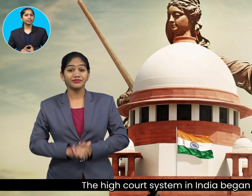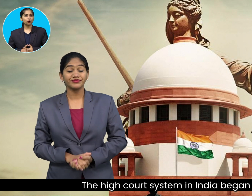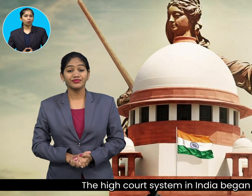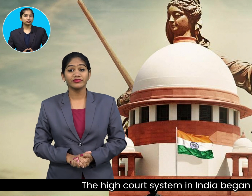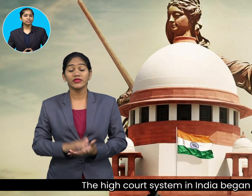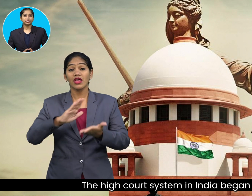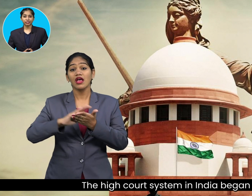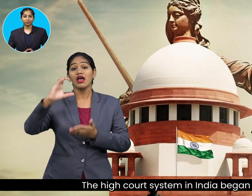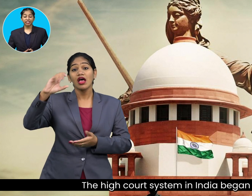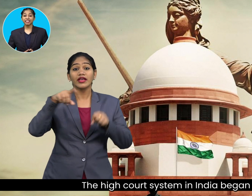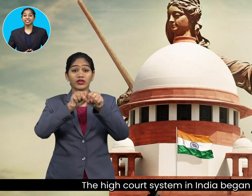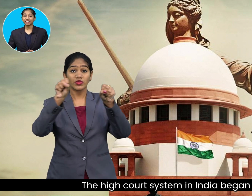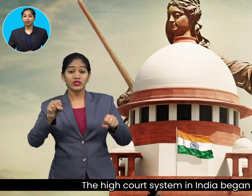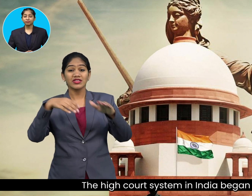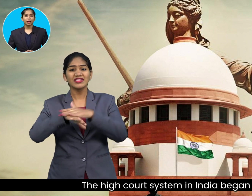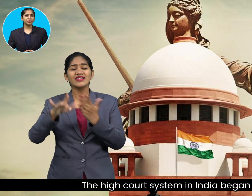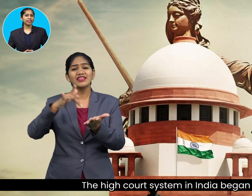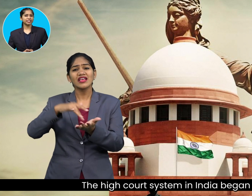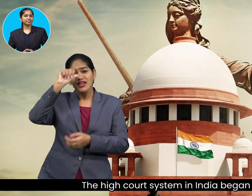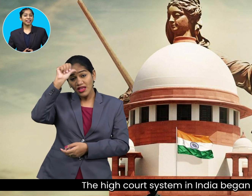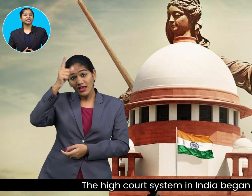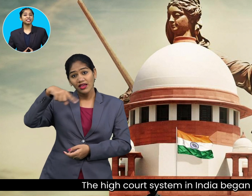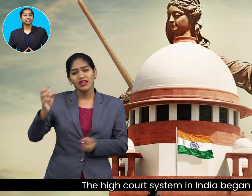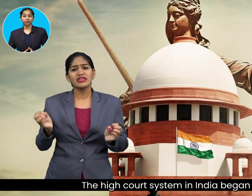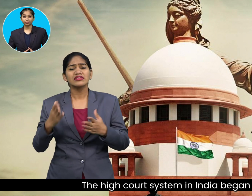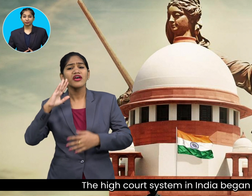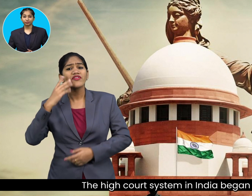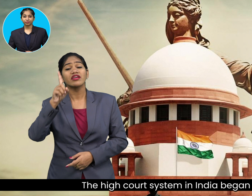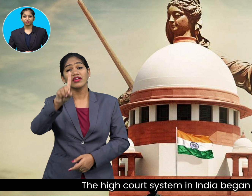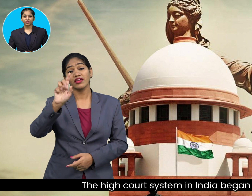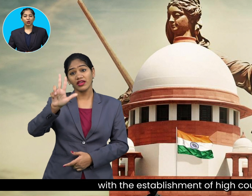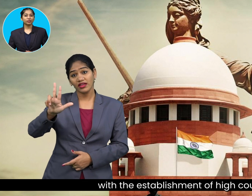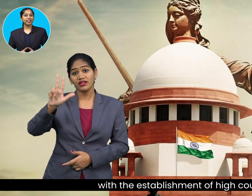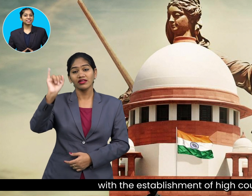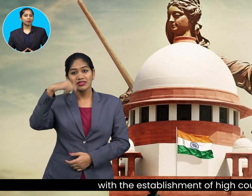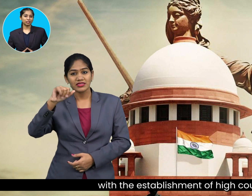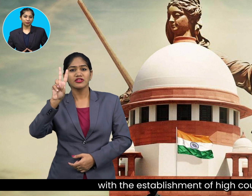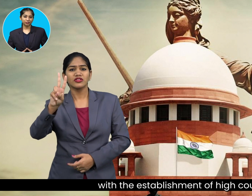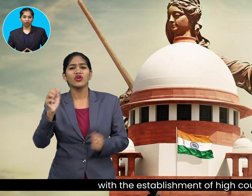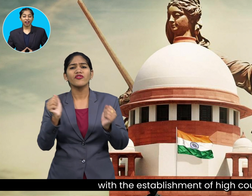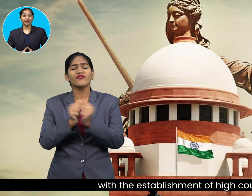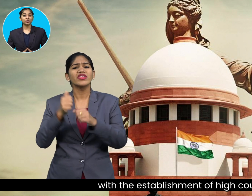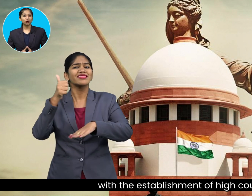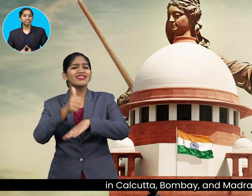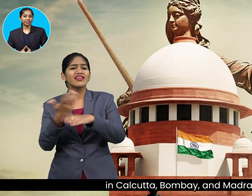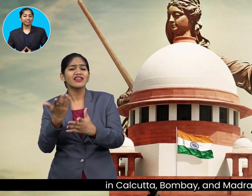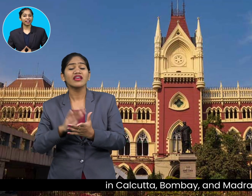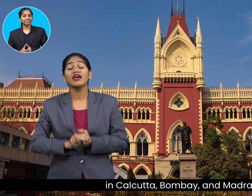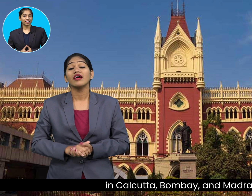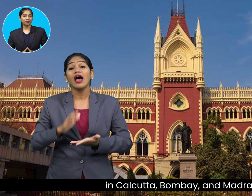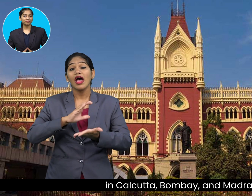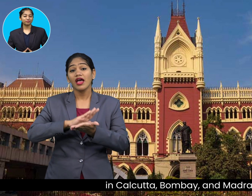The High Court system in India began in 1862 with the establishment of High Courts